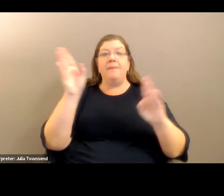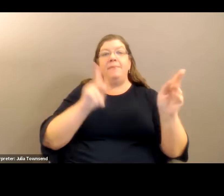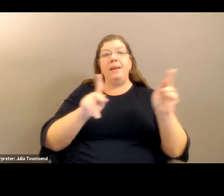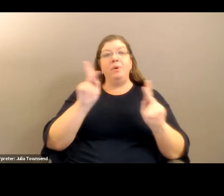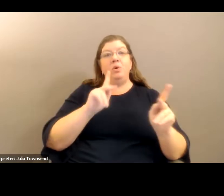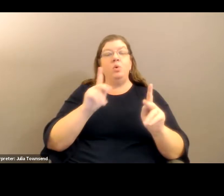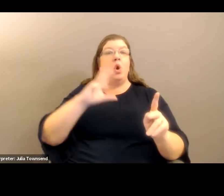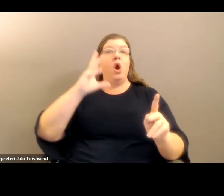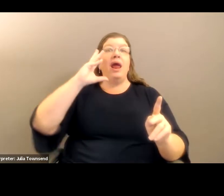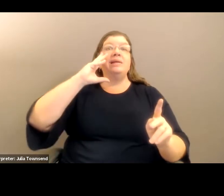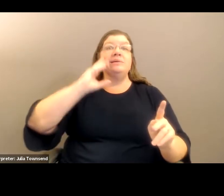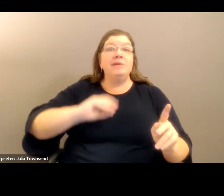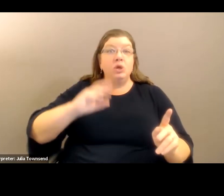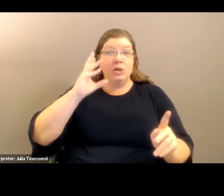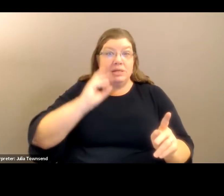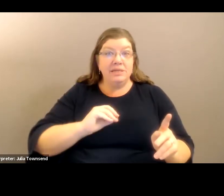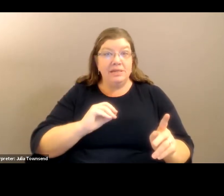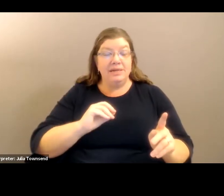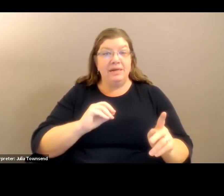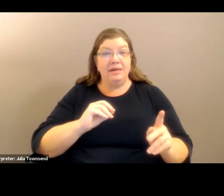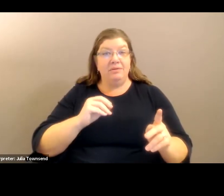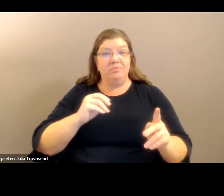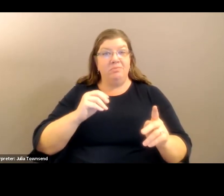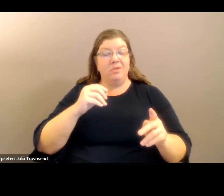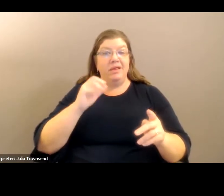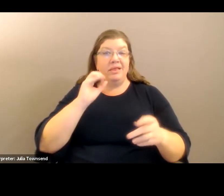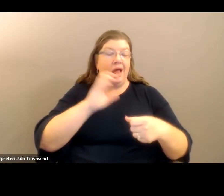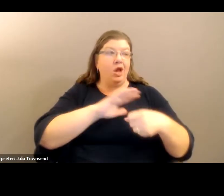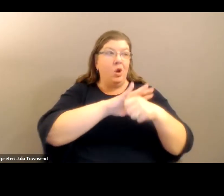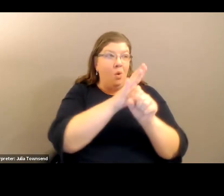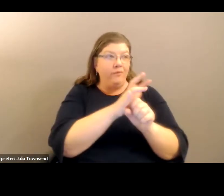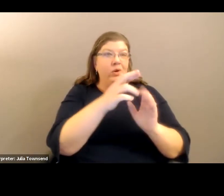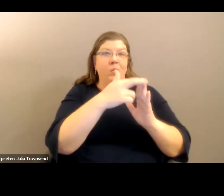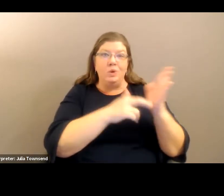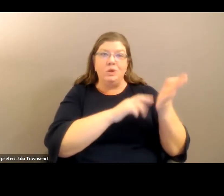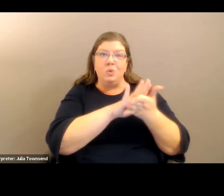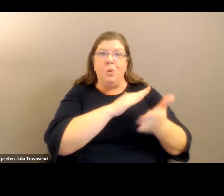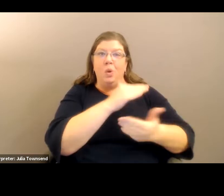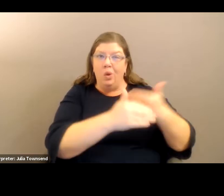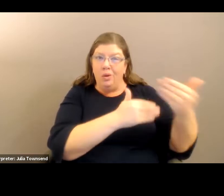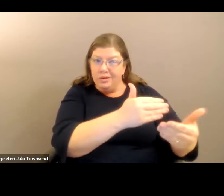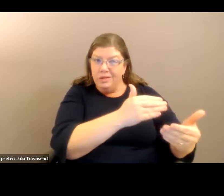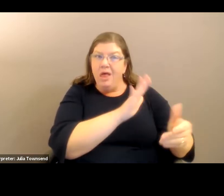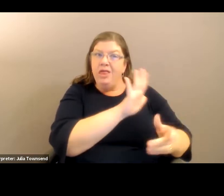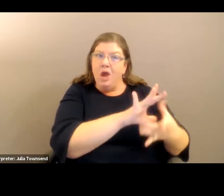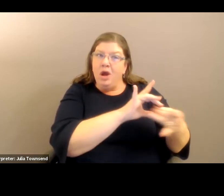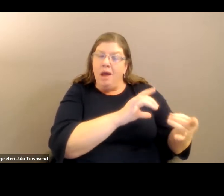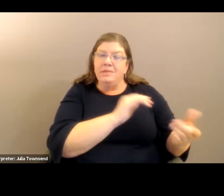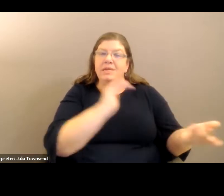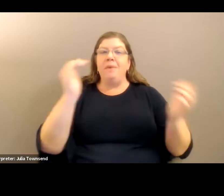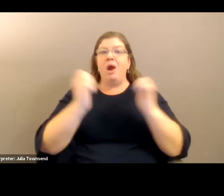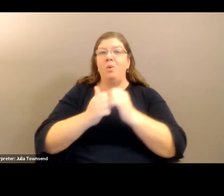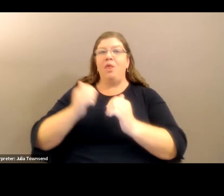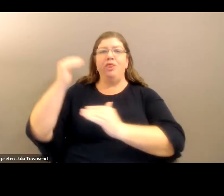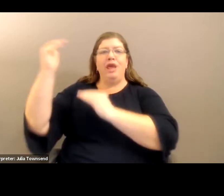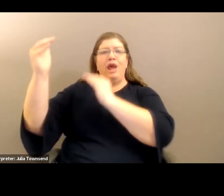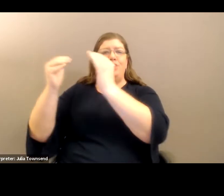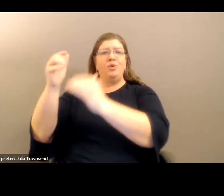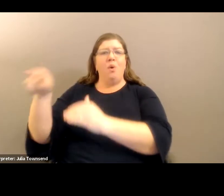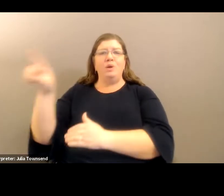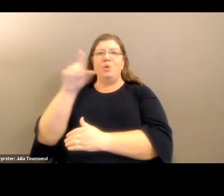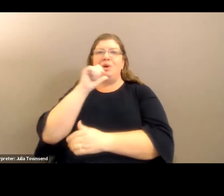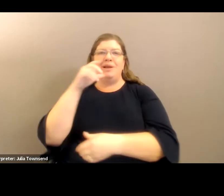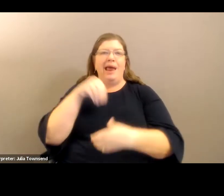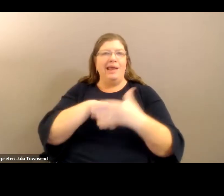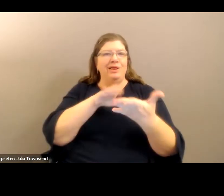actually experiencing what we are doing with our COVID protocols in school versus the adults that are not in schools and commenting